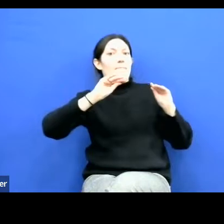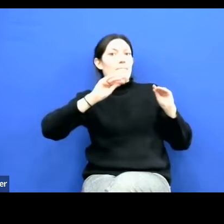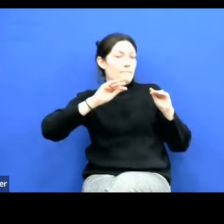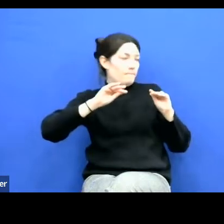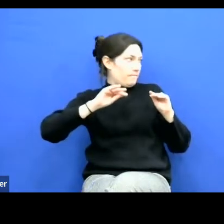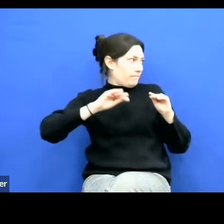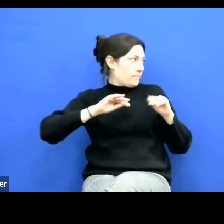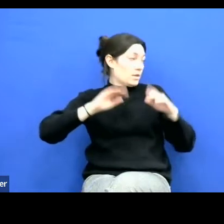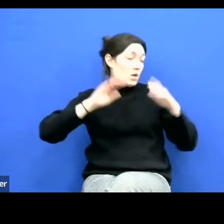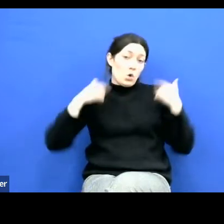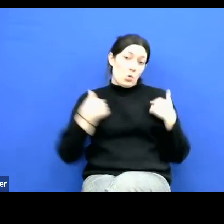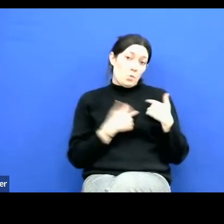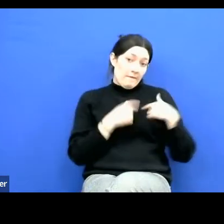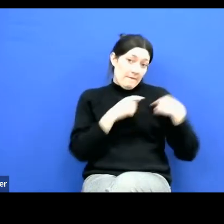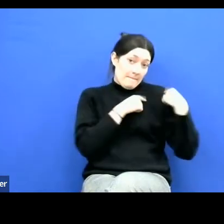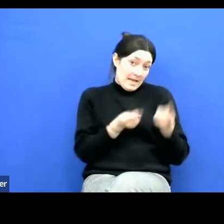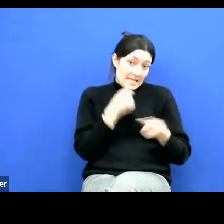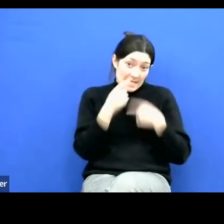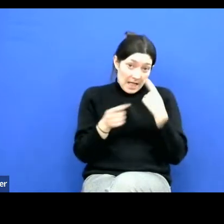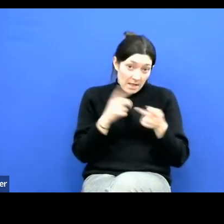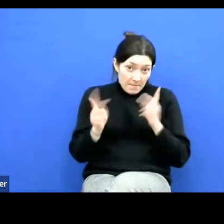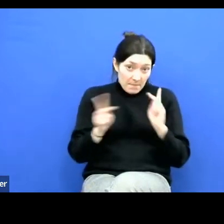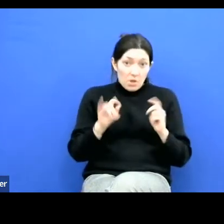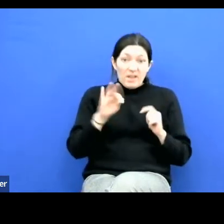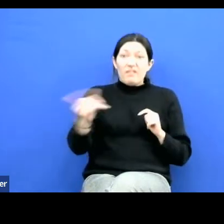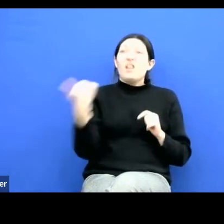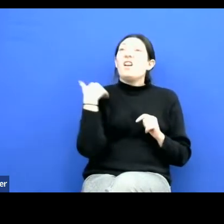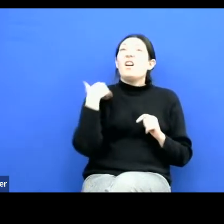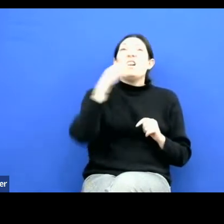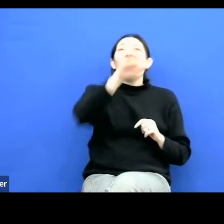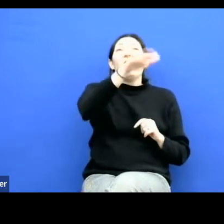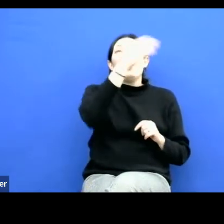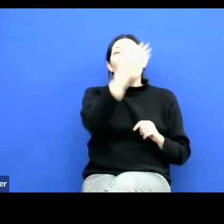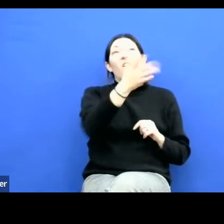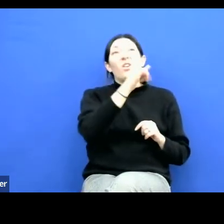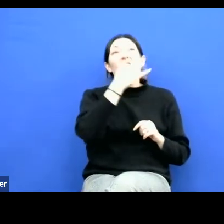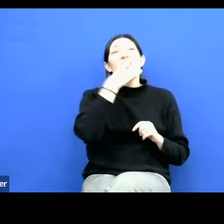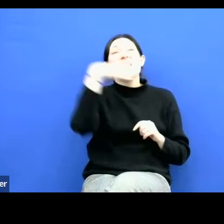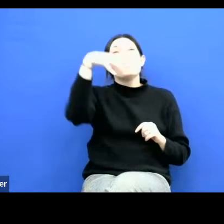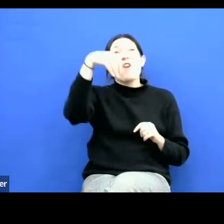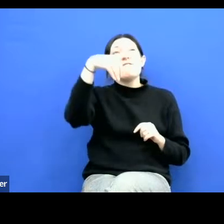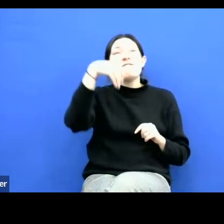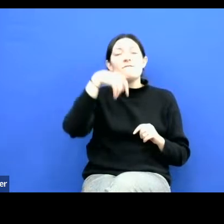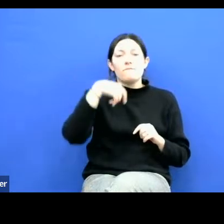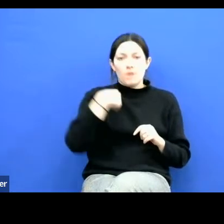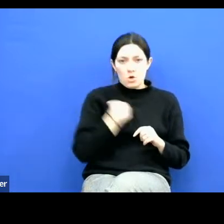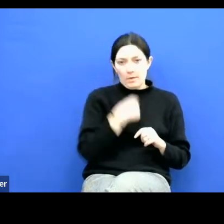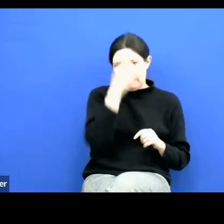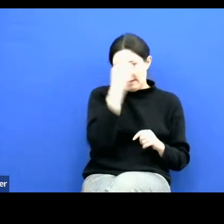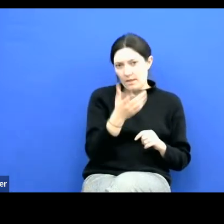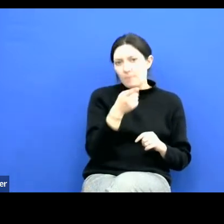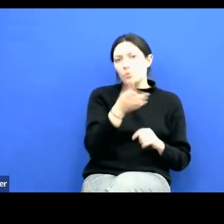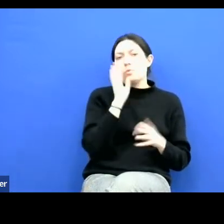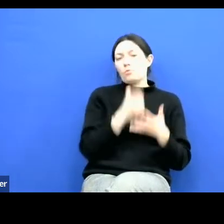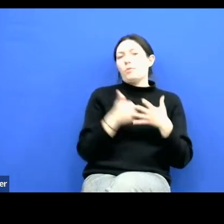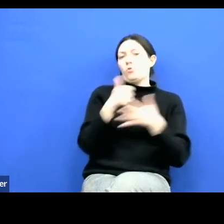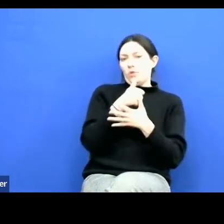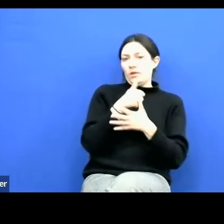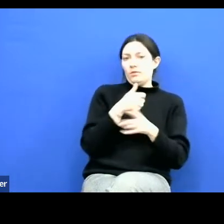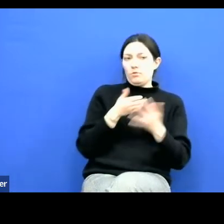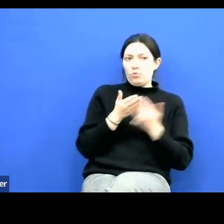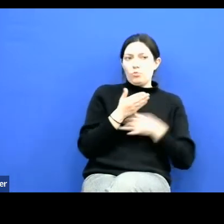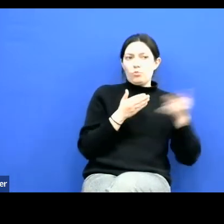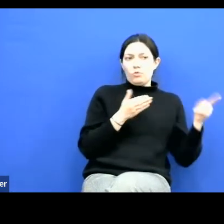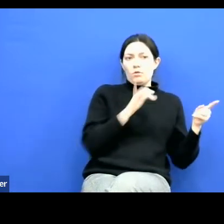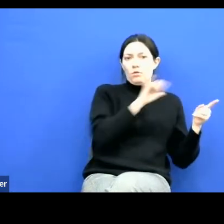So what we've been telling, when people notify us that the street light's been out, they're going to be prioritized by Centrica as being